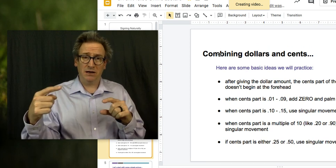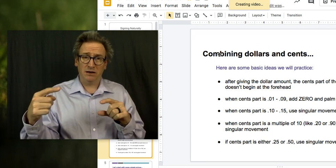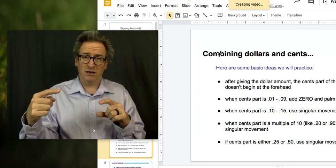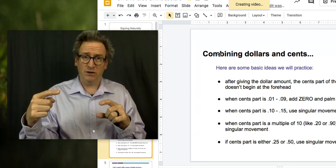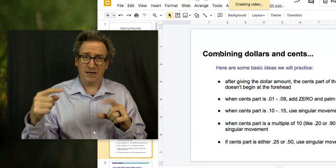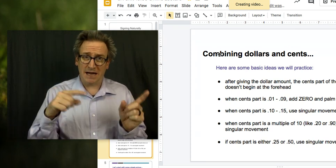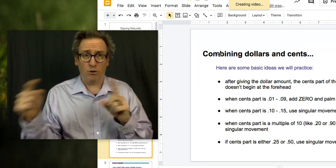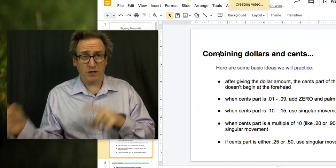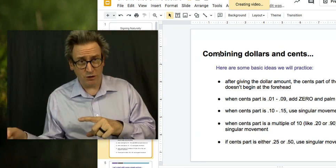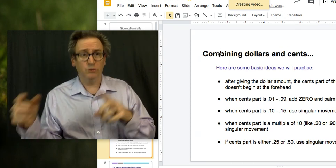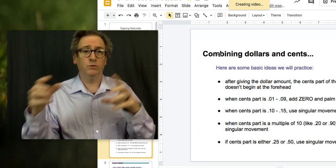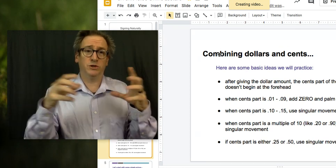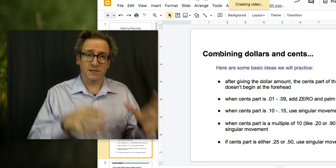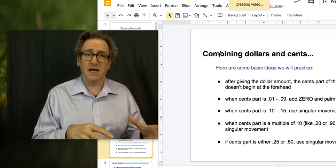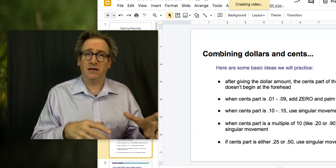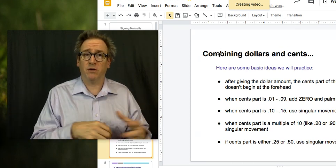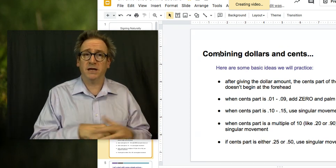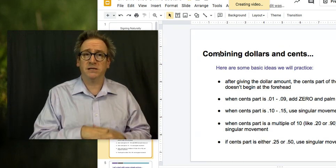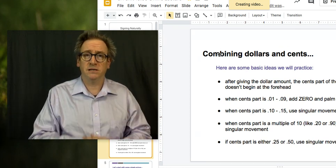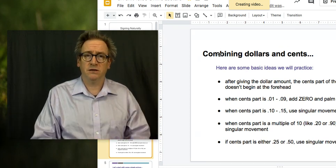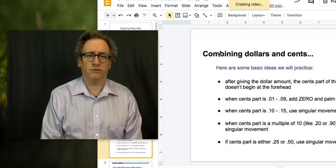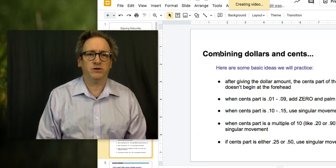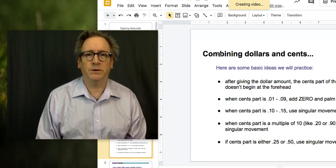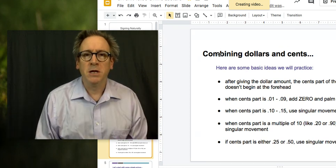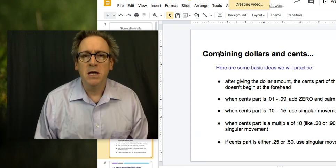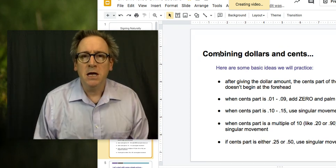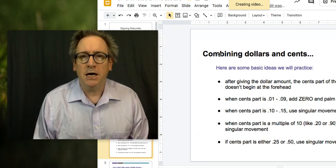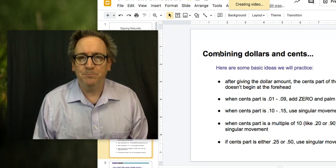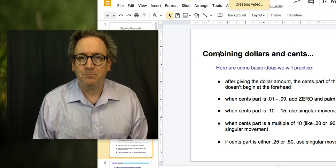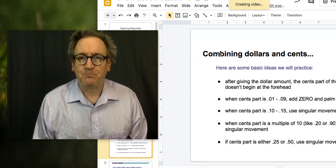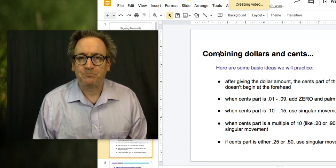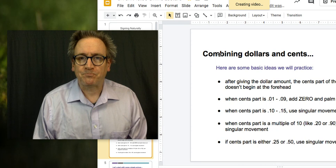on unit 10.2, which was telling the price, the first one.